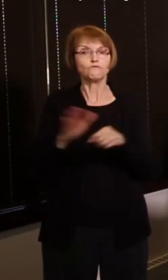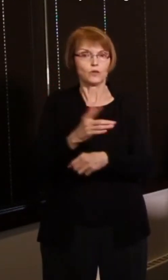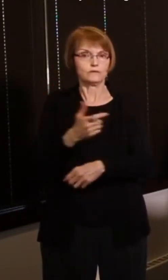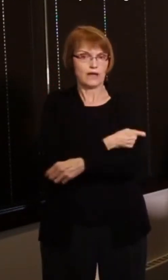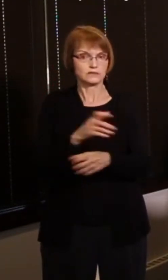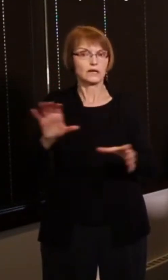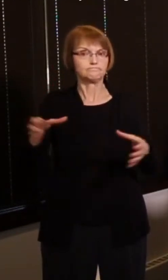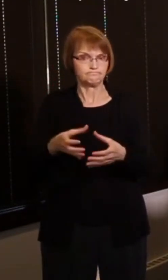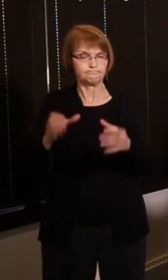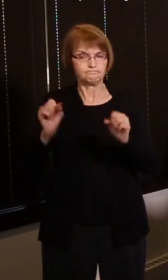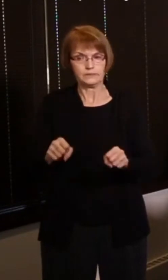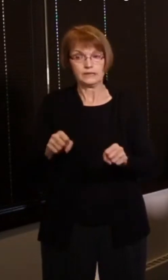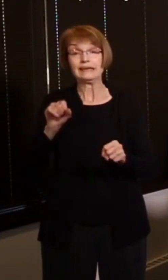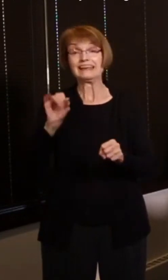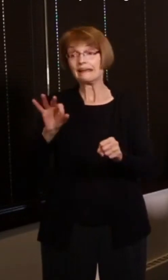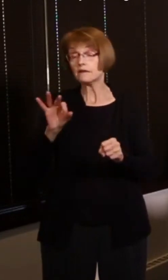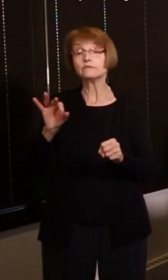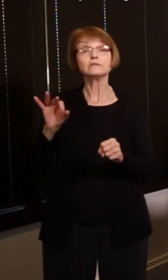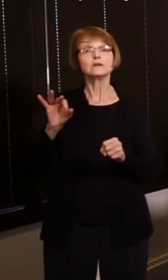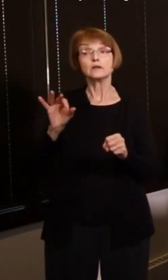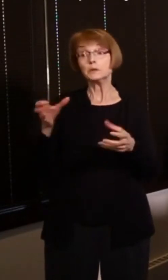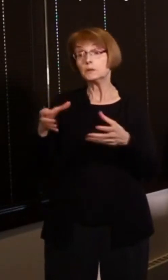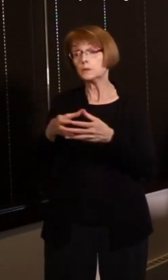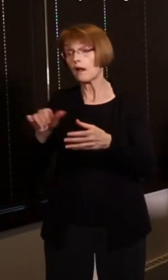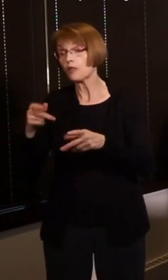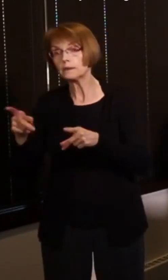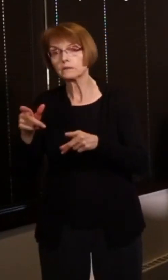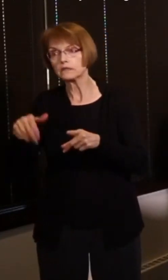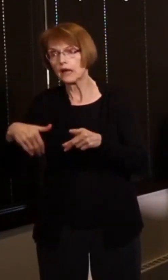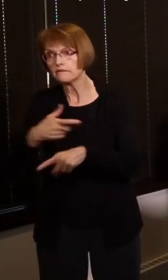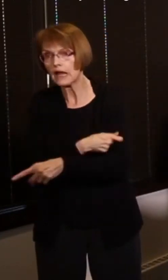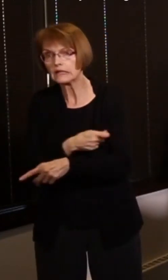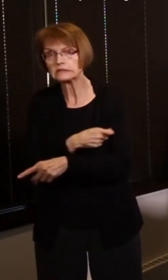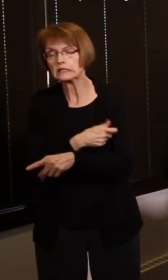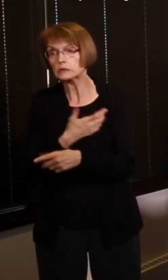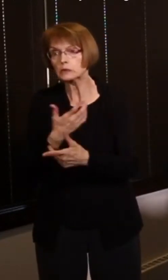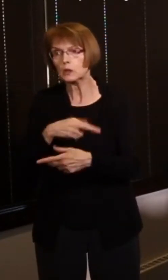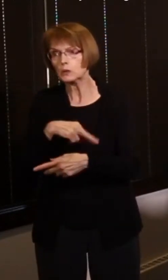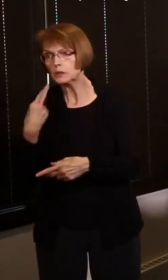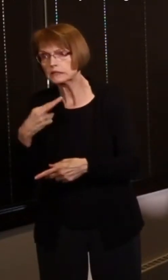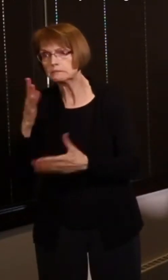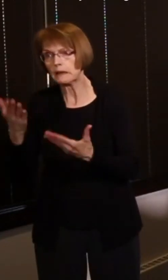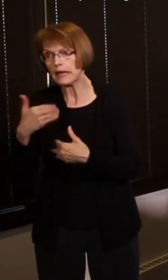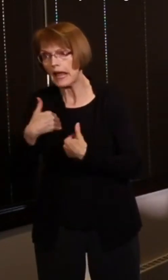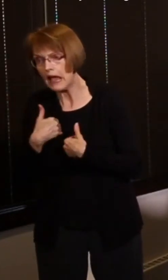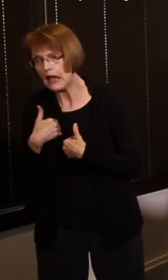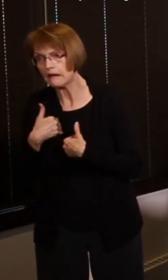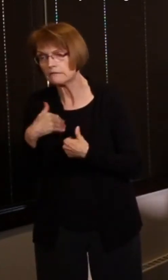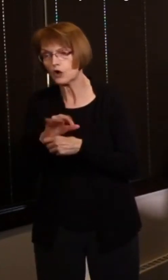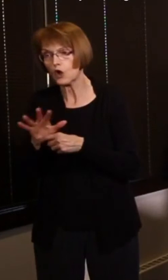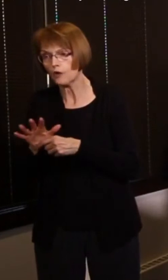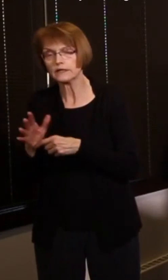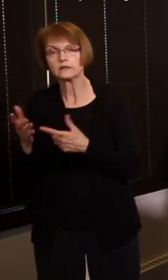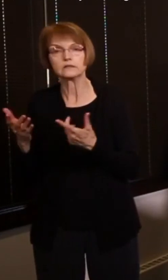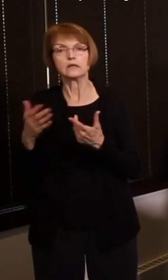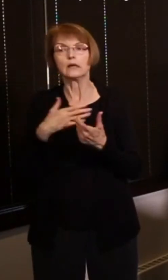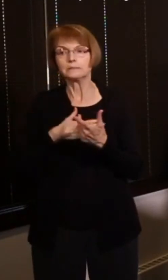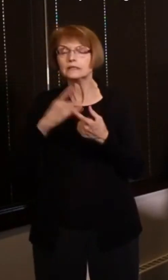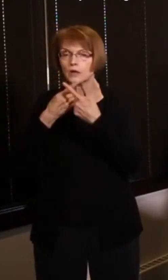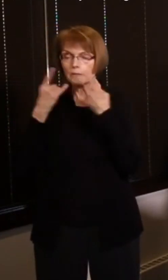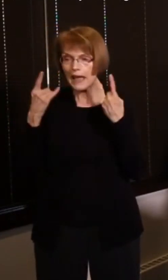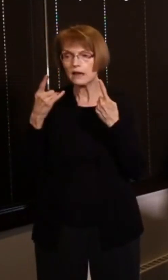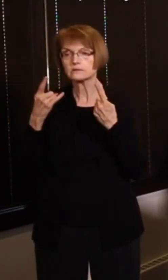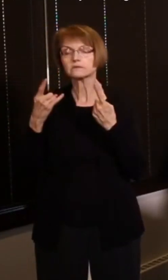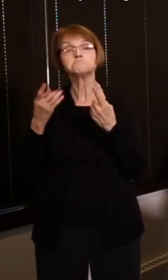that aren't vaccinated or that are significant risk, make sure you wear your mask or gather outside where it's more difficult to